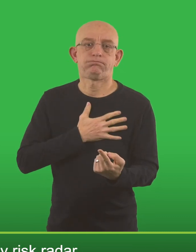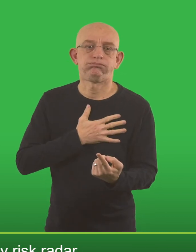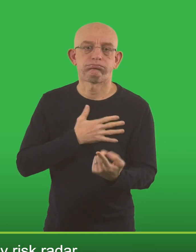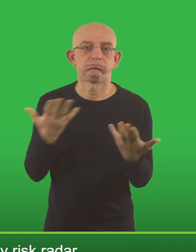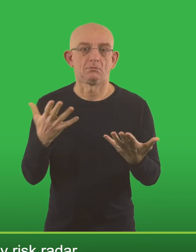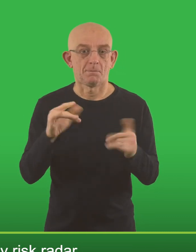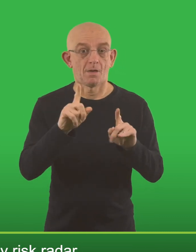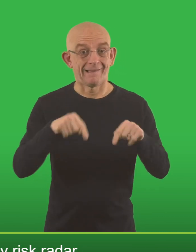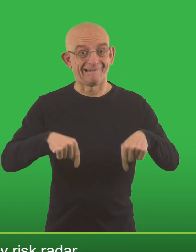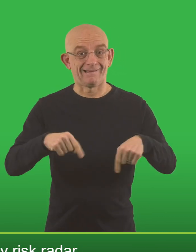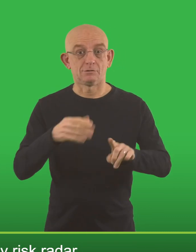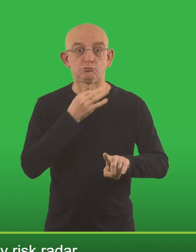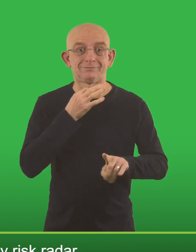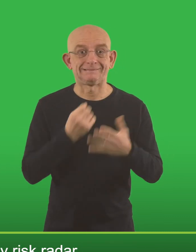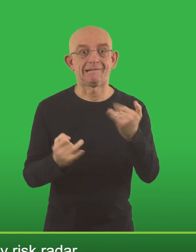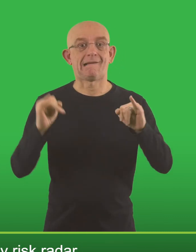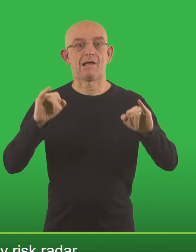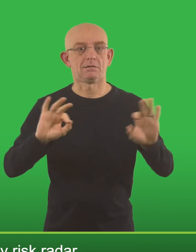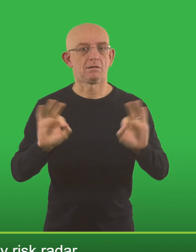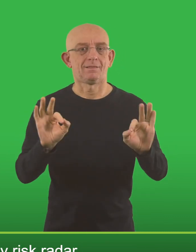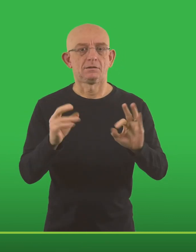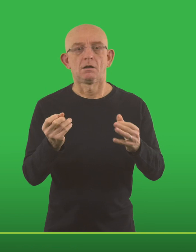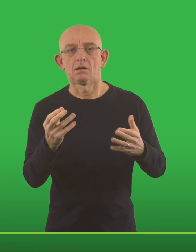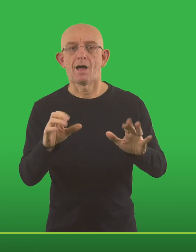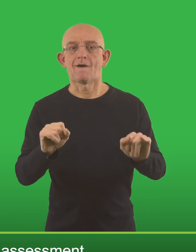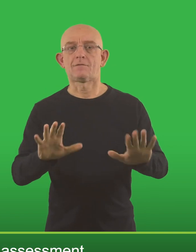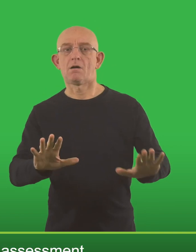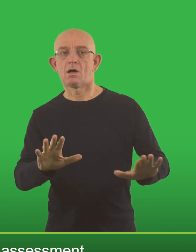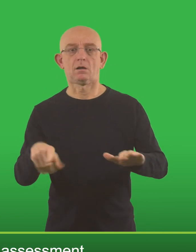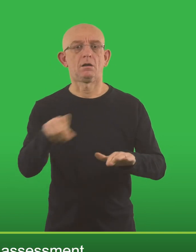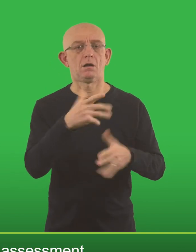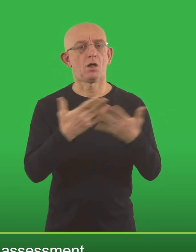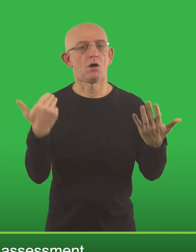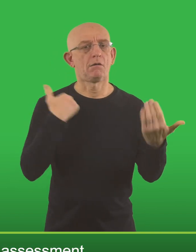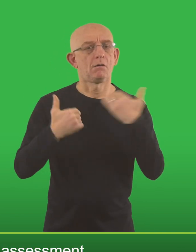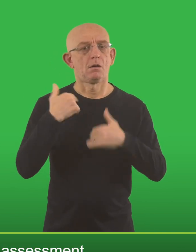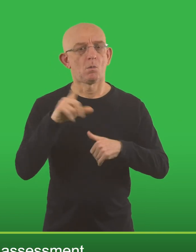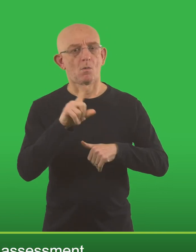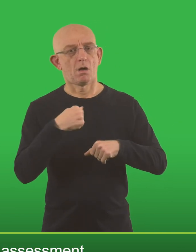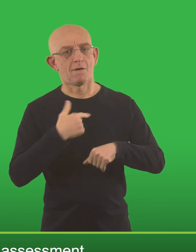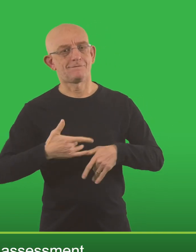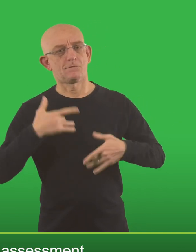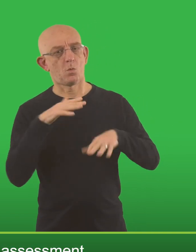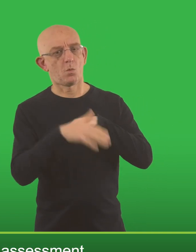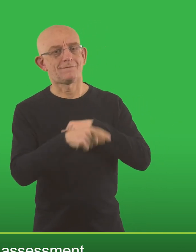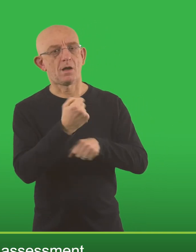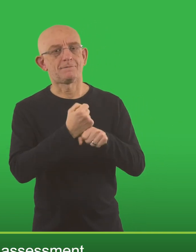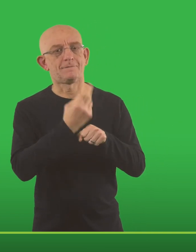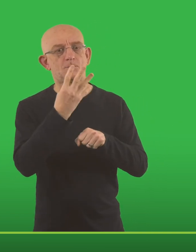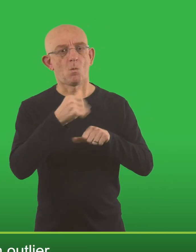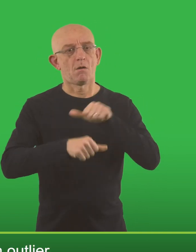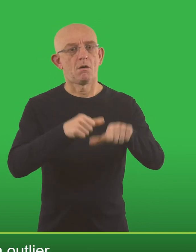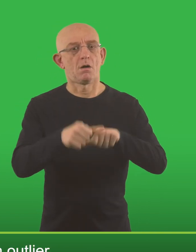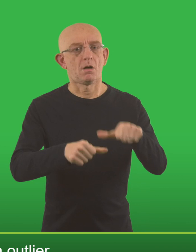no flashing red lights on my risk radar, with some buts and some caveats. People ask me a lot about my assessment against the 4 government